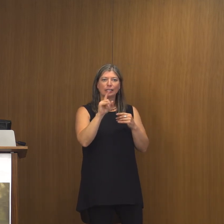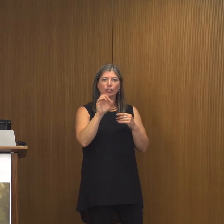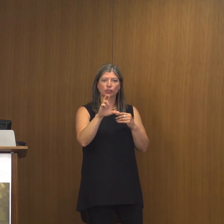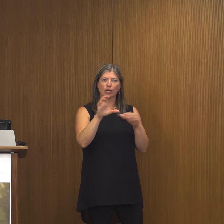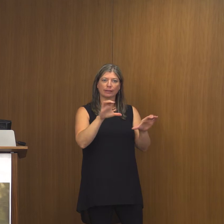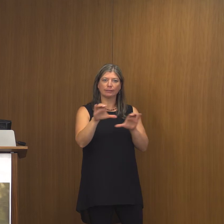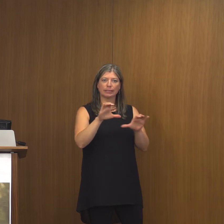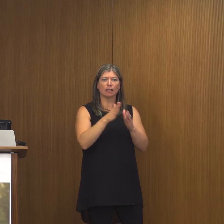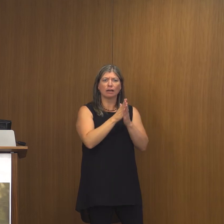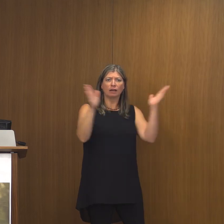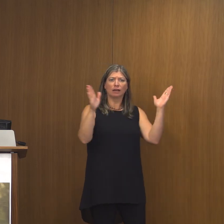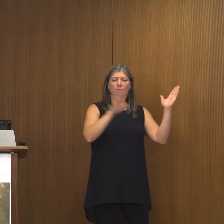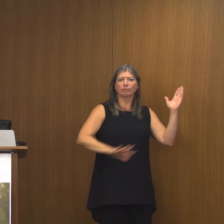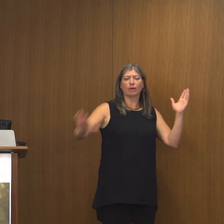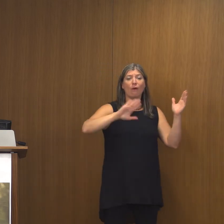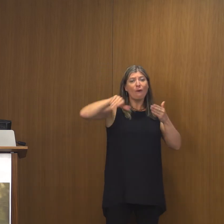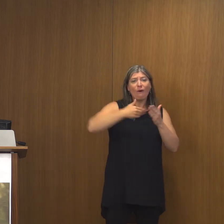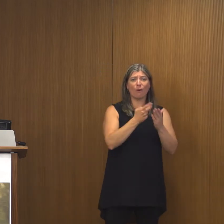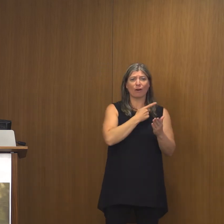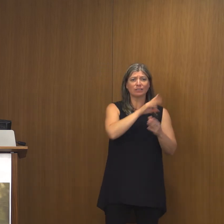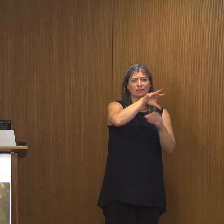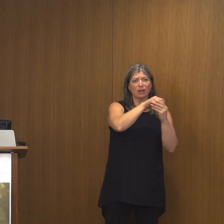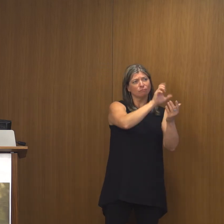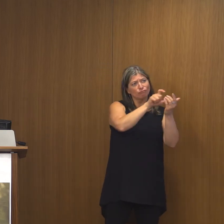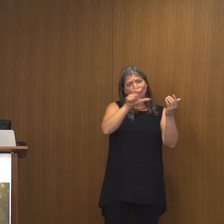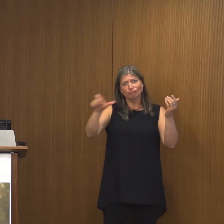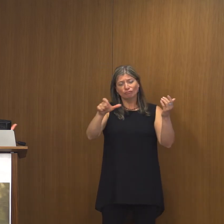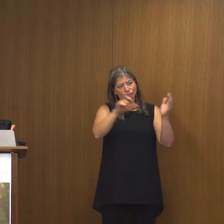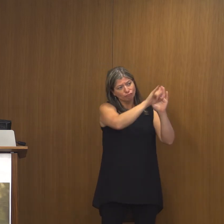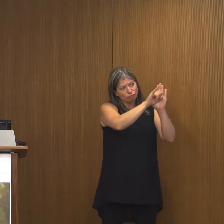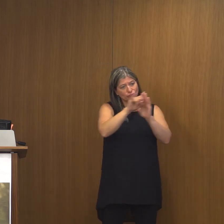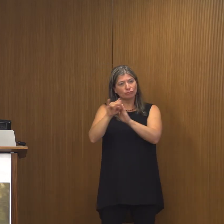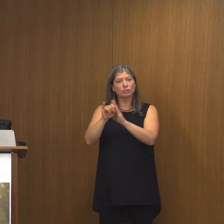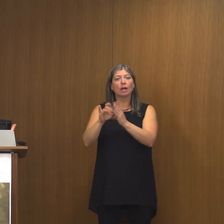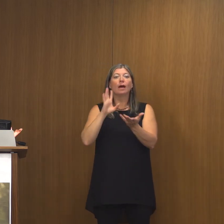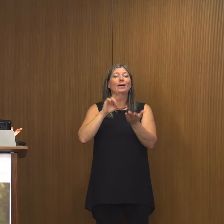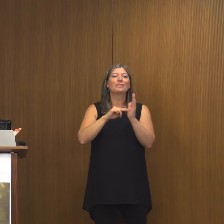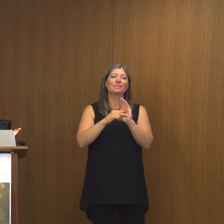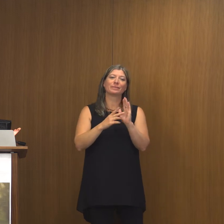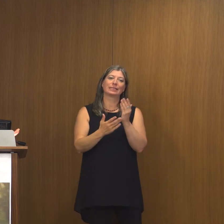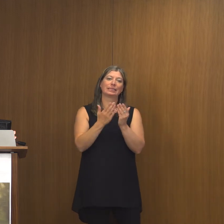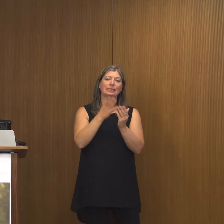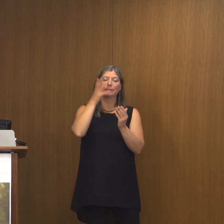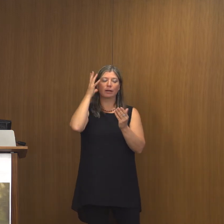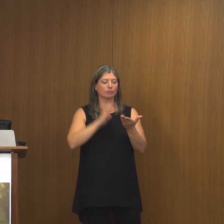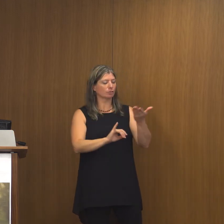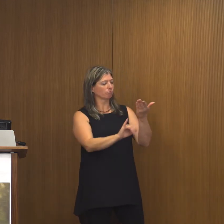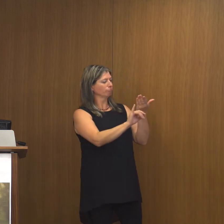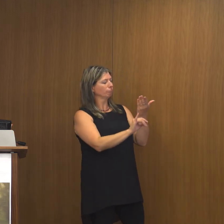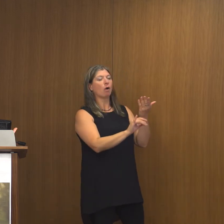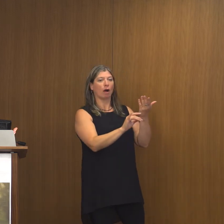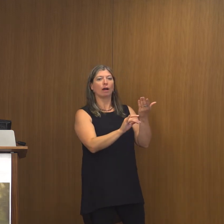so that families have access to this information and they can find easily, and that reduces the burden of finding the best activity for their